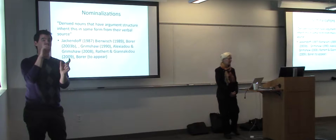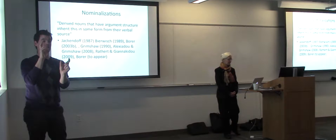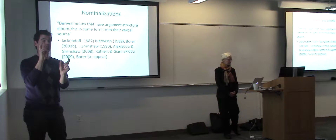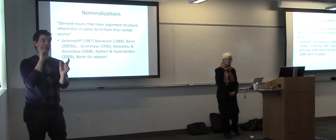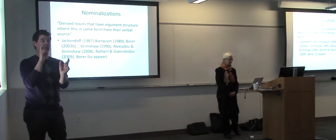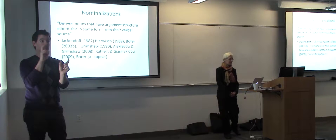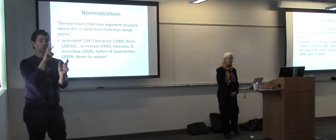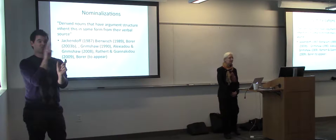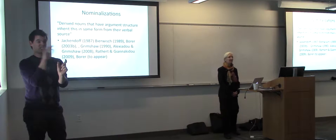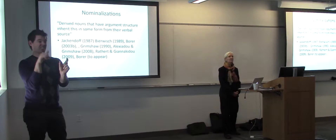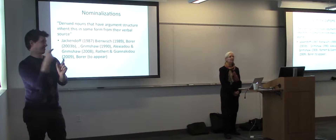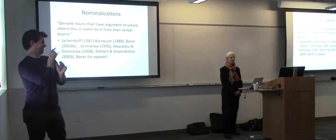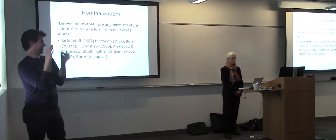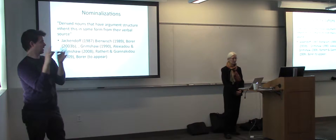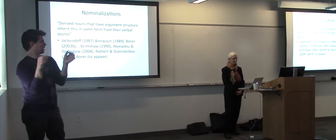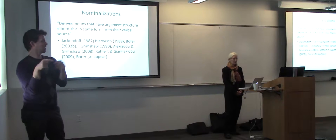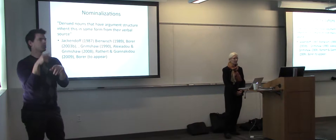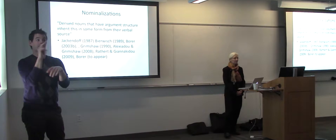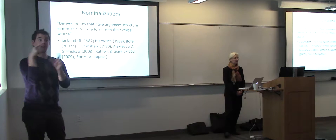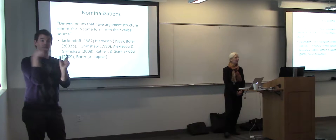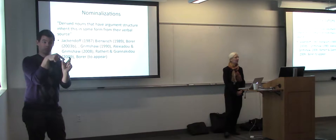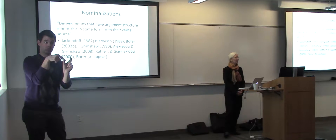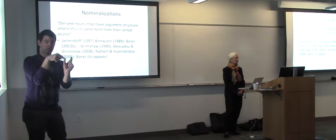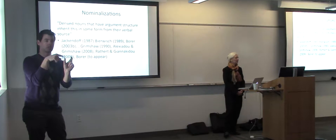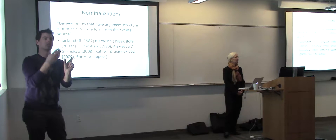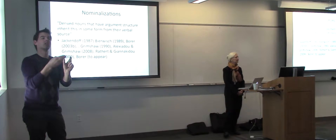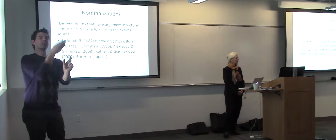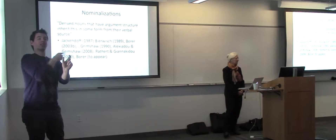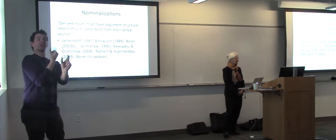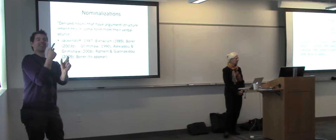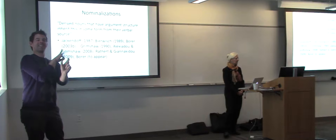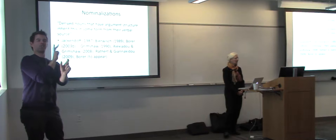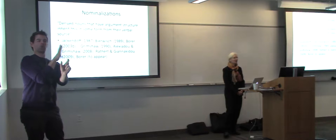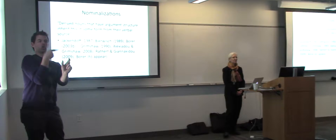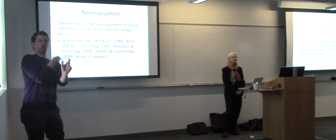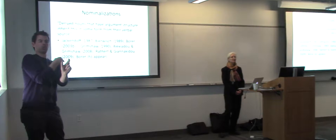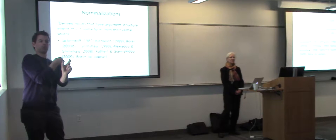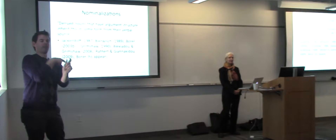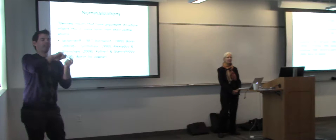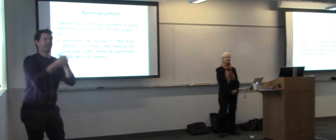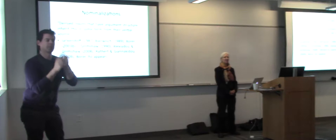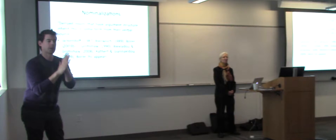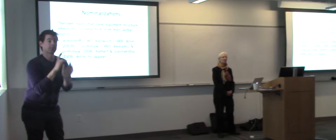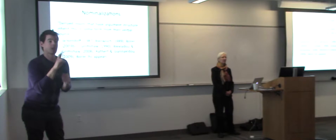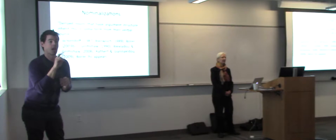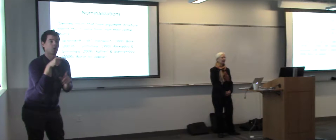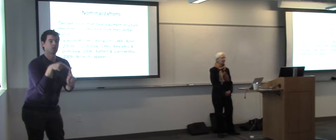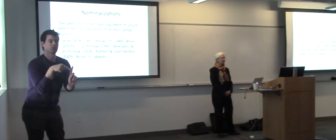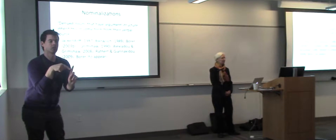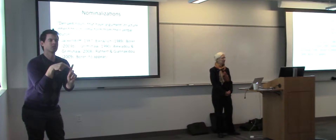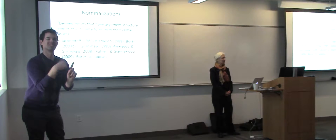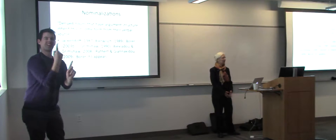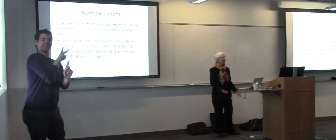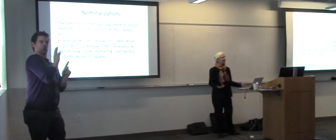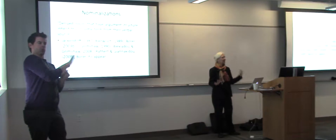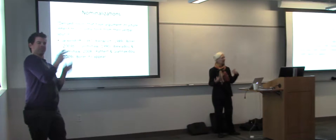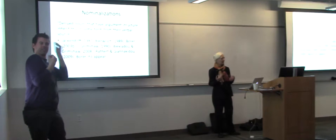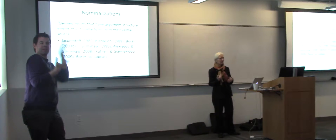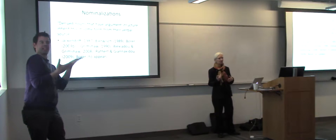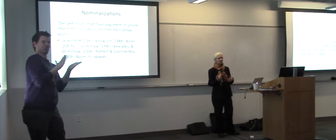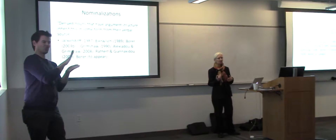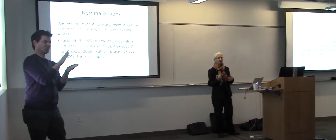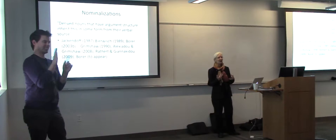inherit this in some form from their verbal source. So typically in spoken languages,